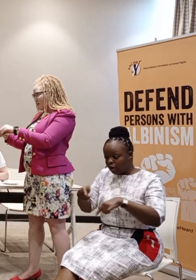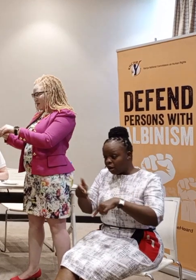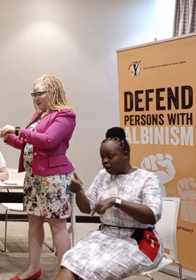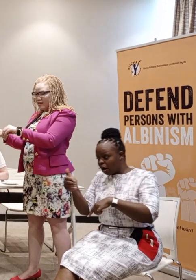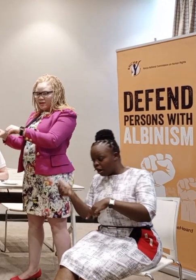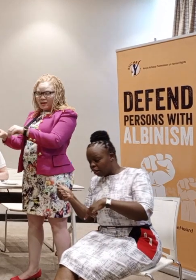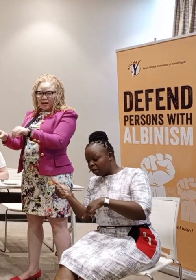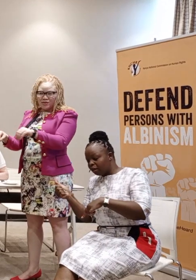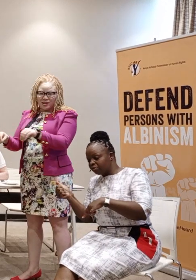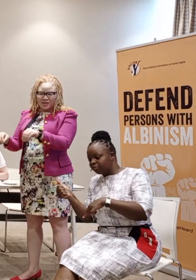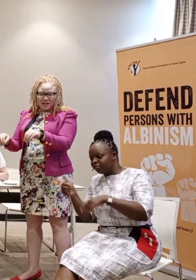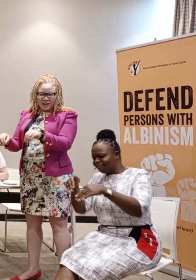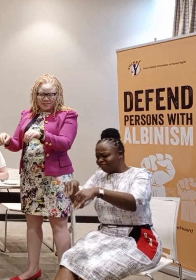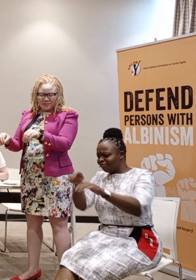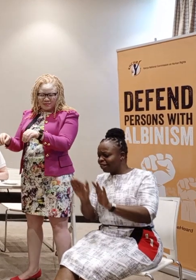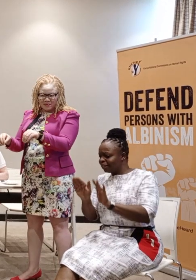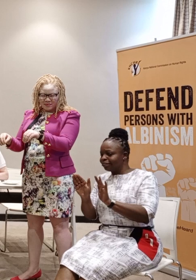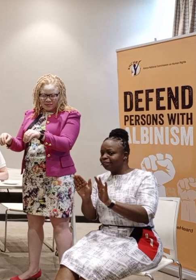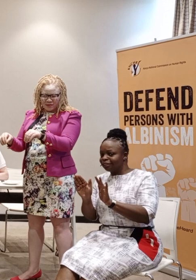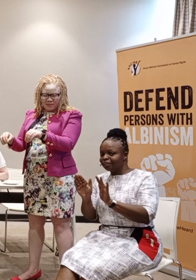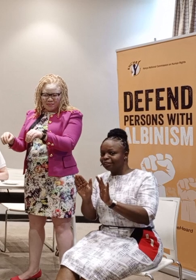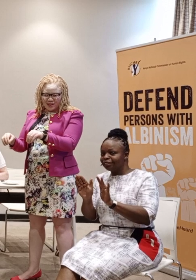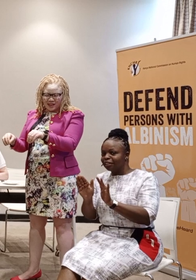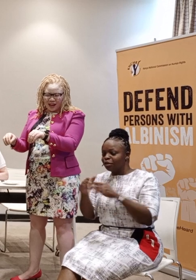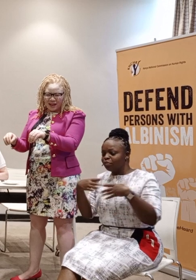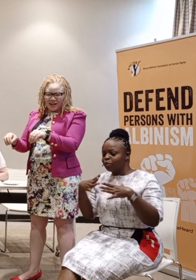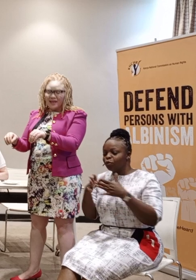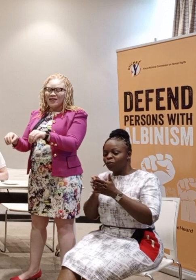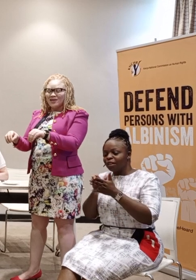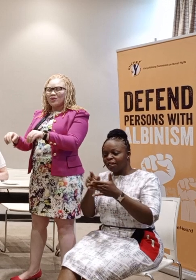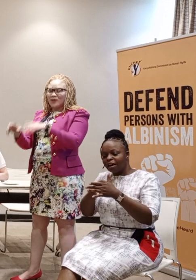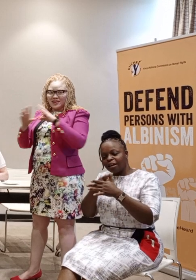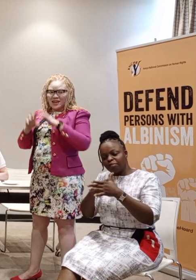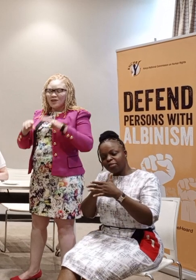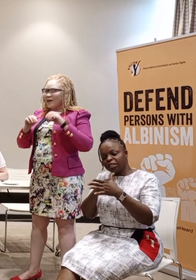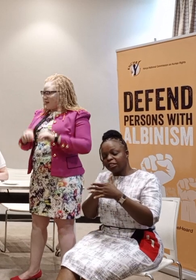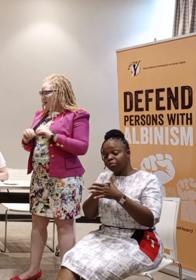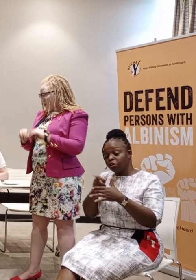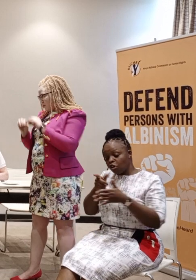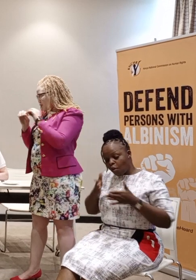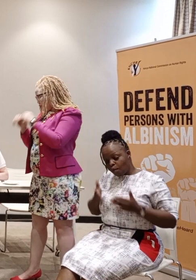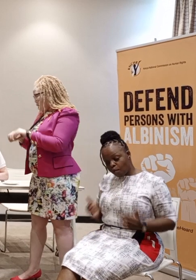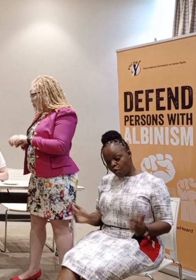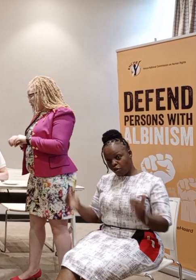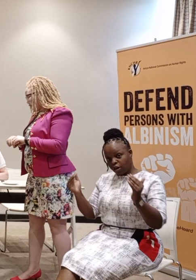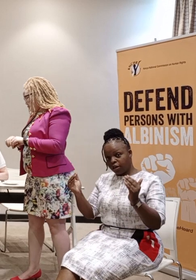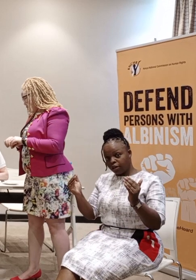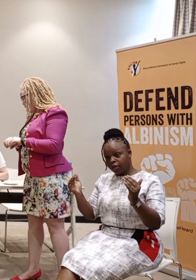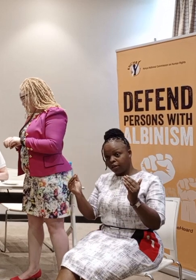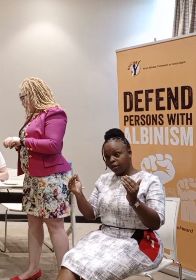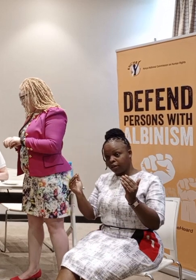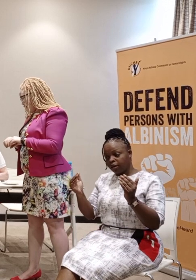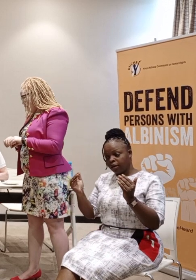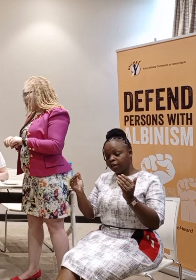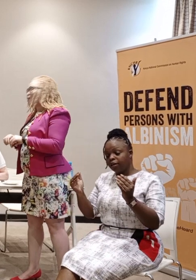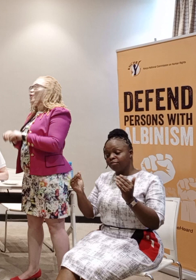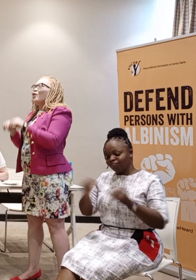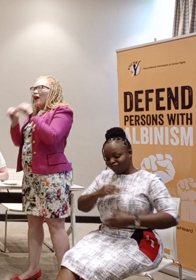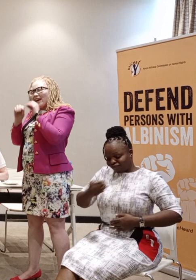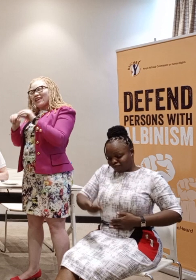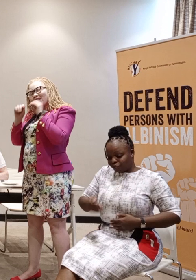albinism? Hamjawahi sikia? Mmesikia? So unazaliwa labor room, unakuwa discriminated.